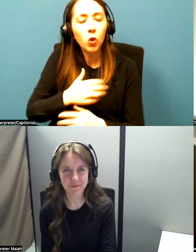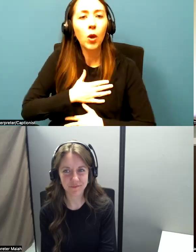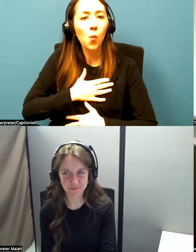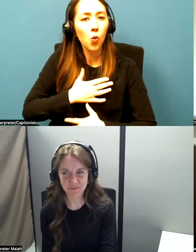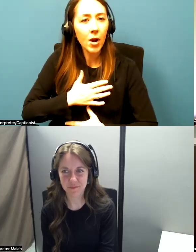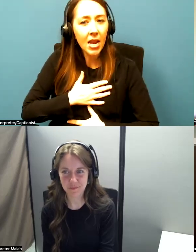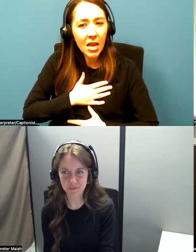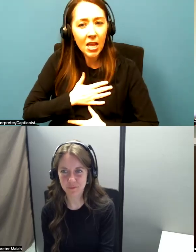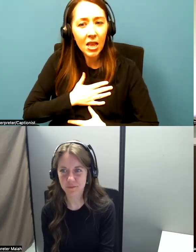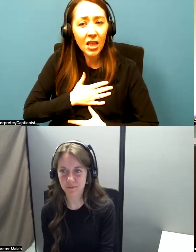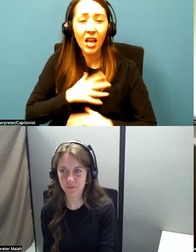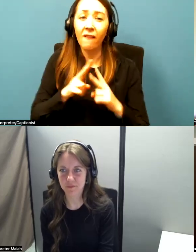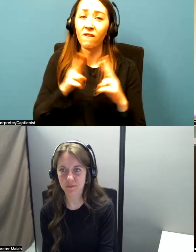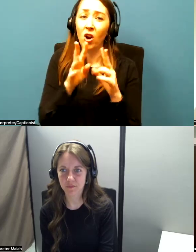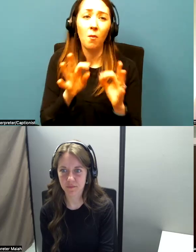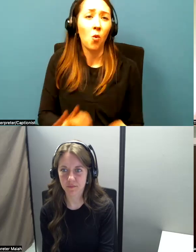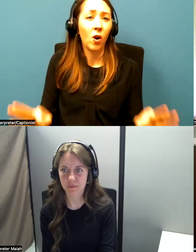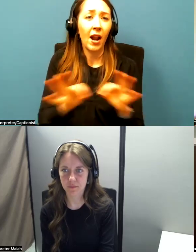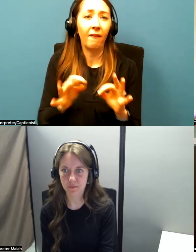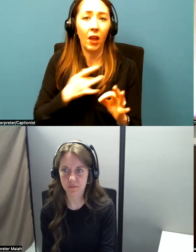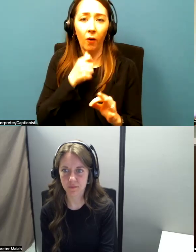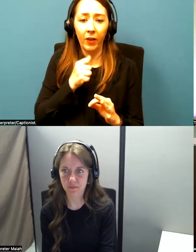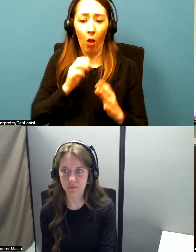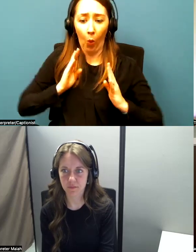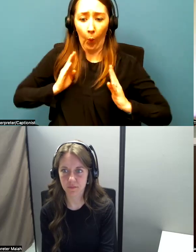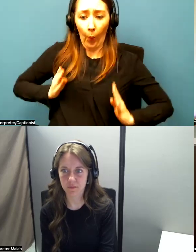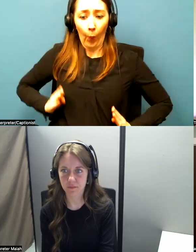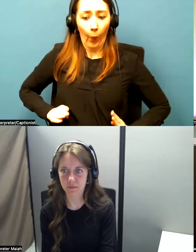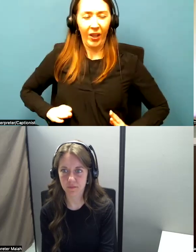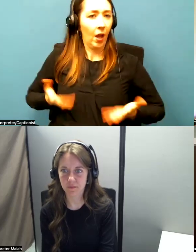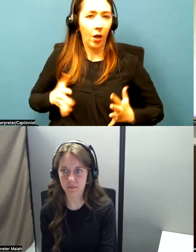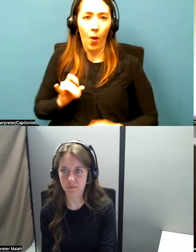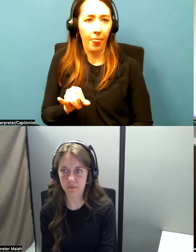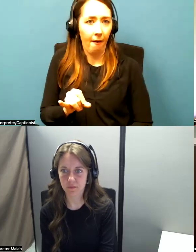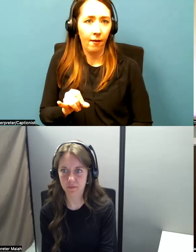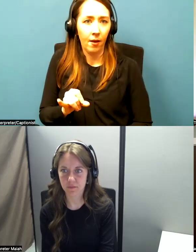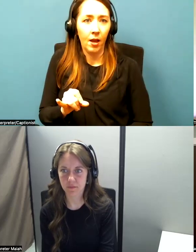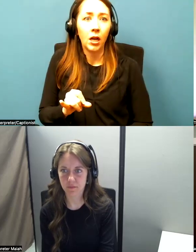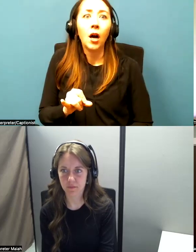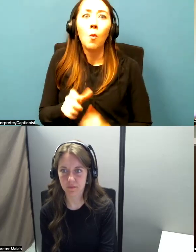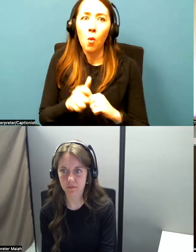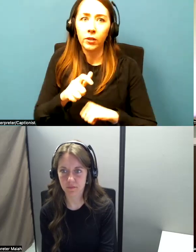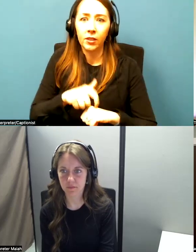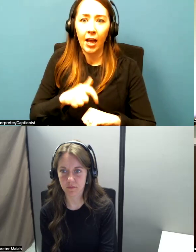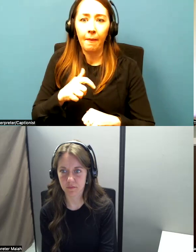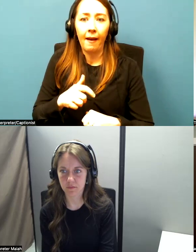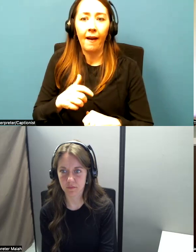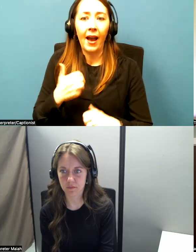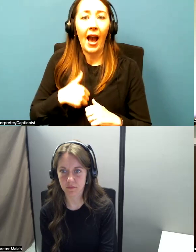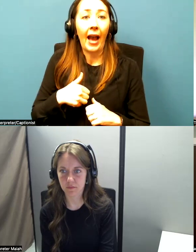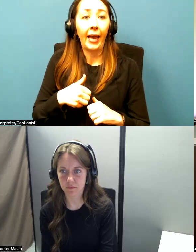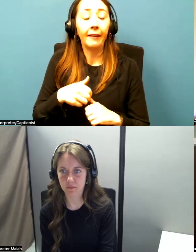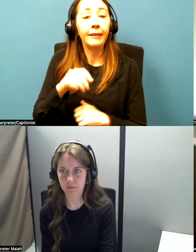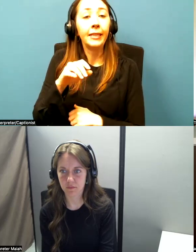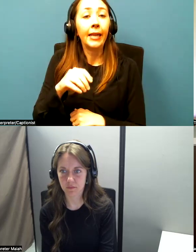in. Like, it's really important to me to not be in like tight clothes. So much of the time I'm in, you know, skinny